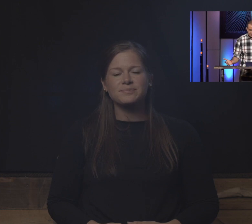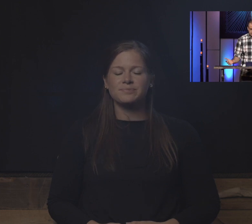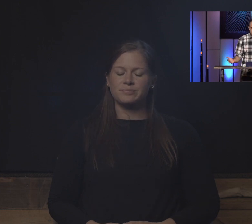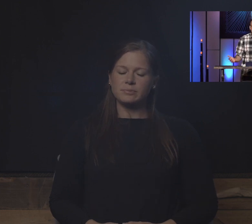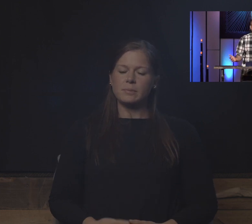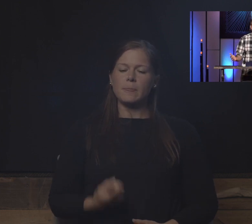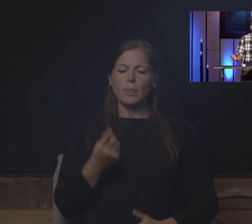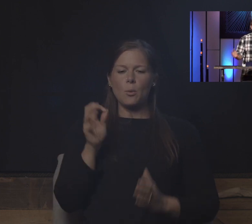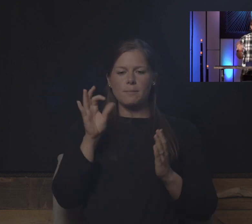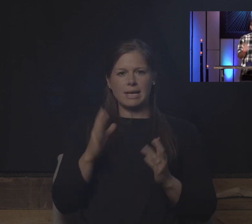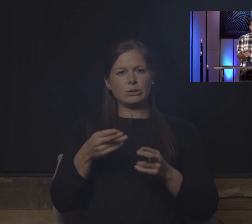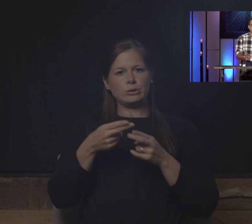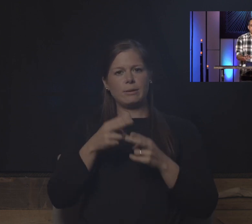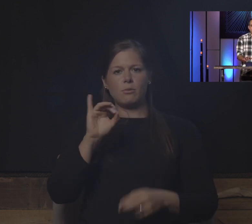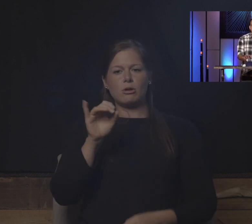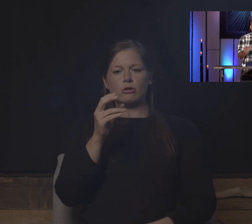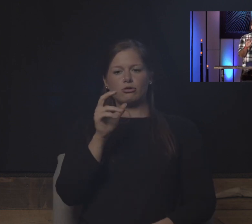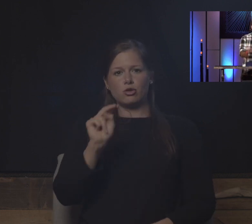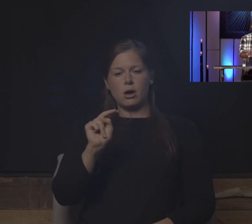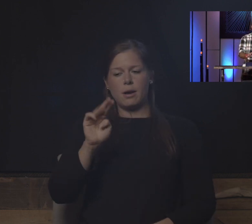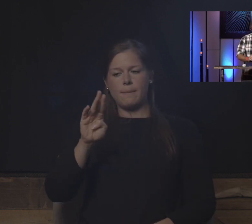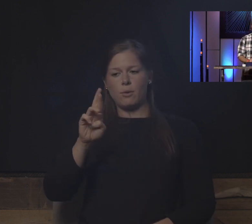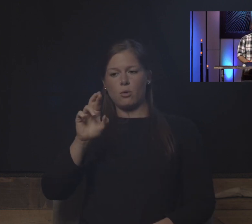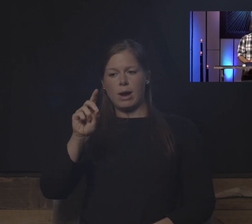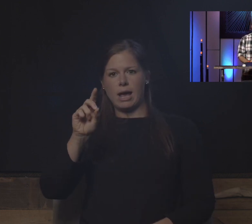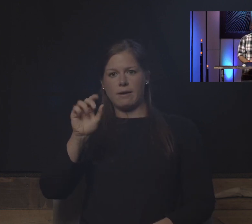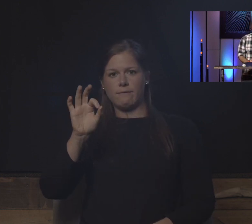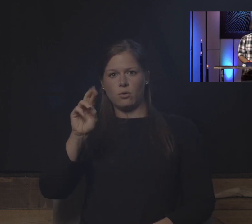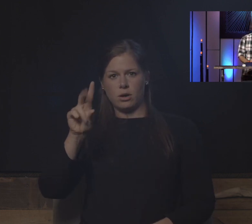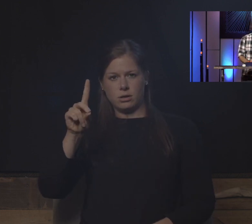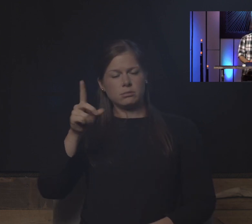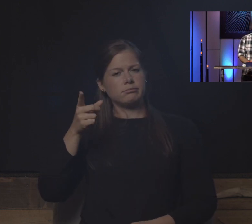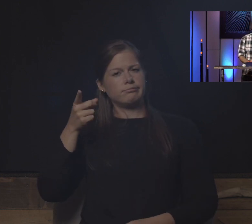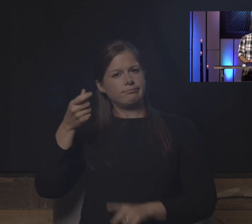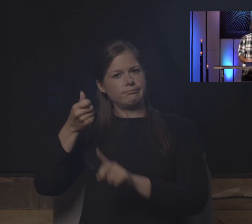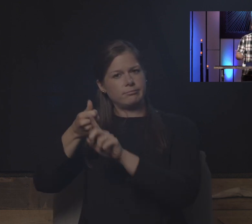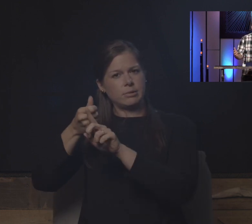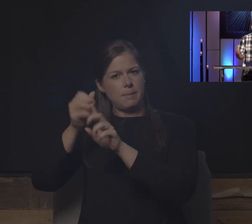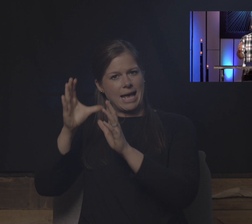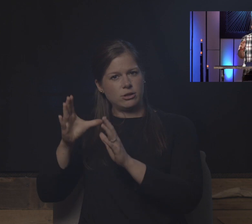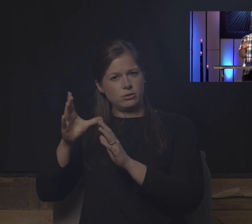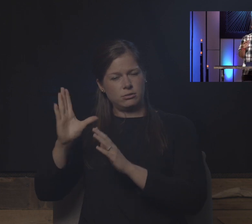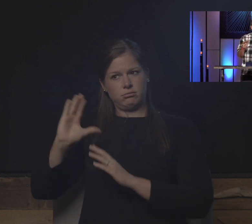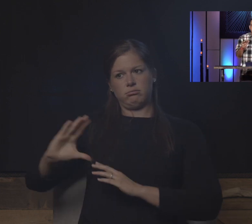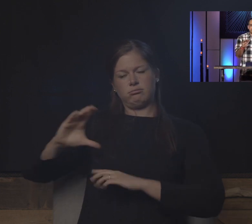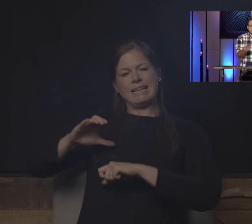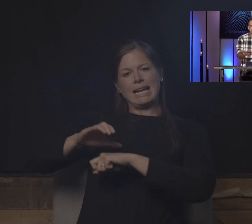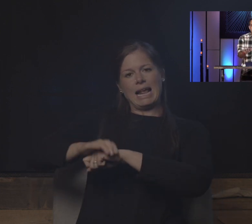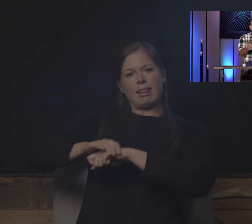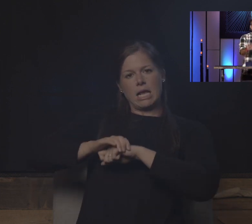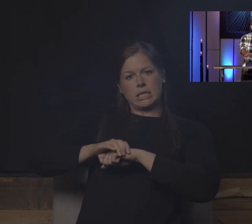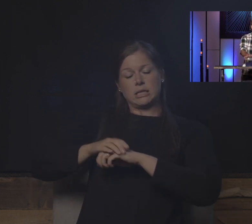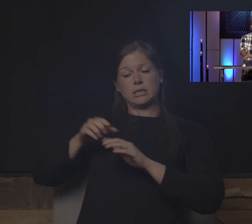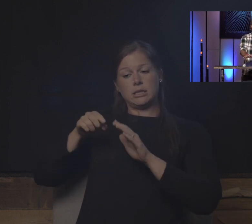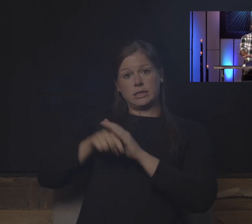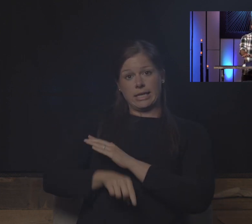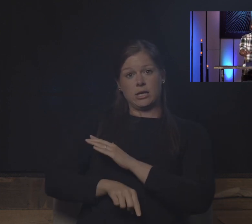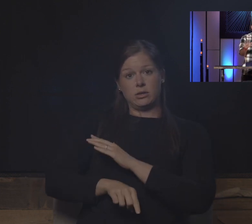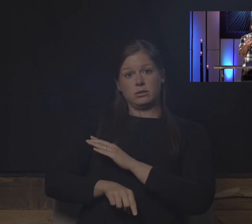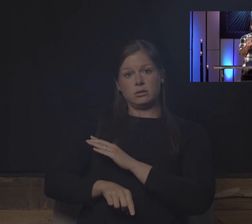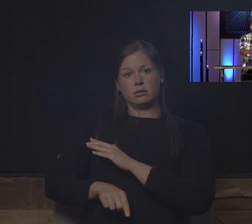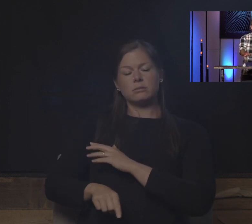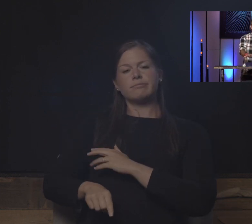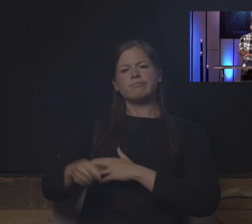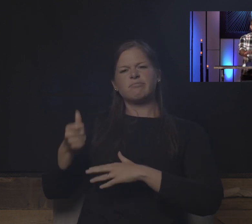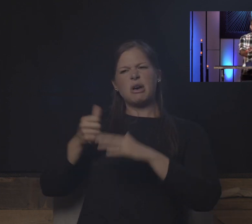pastor in England. He was martyred under the Catholic Bloody Mary. My wife and I have actually stood in the spot